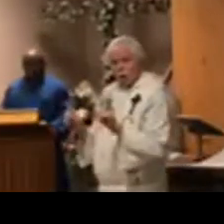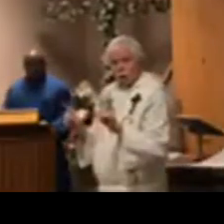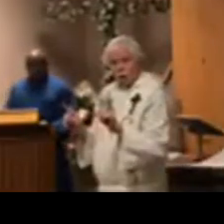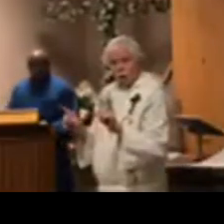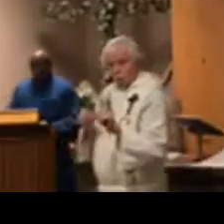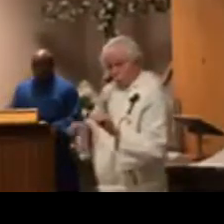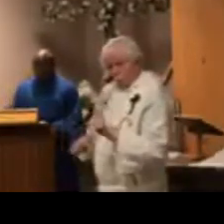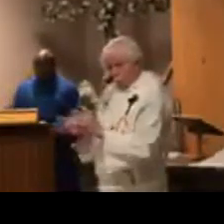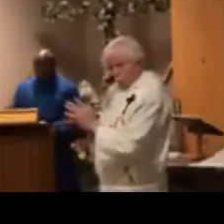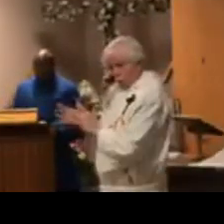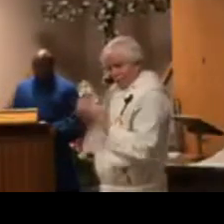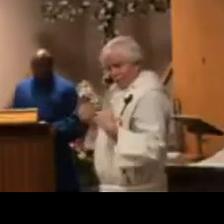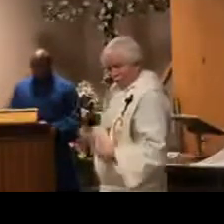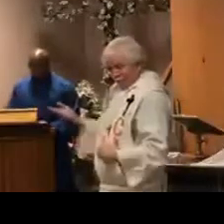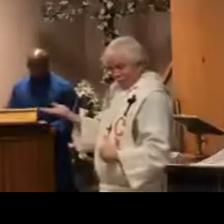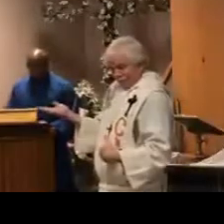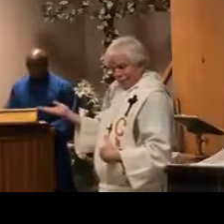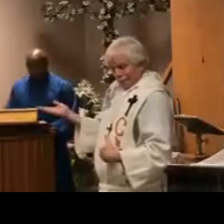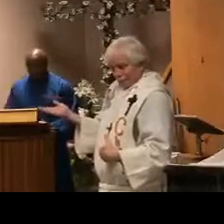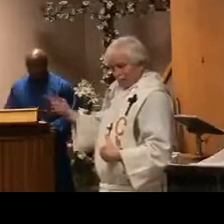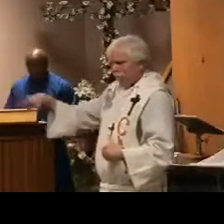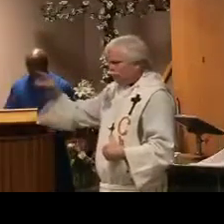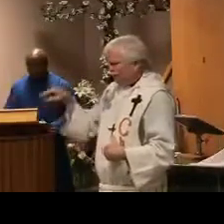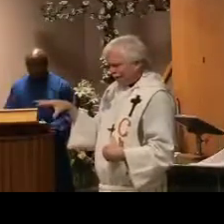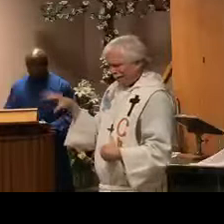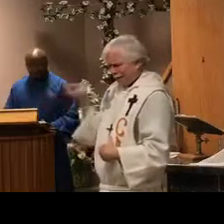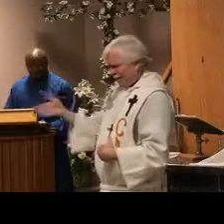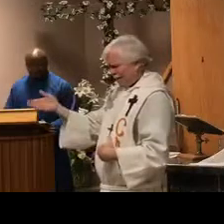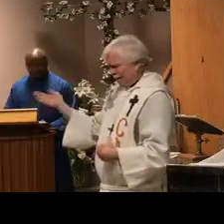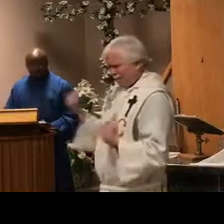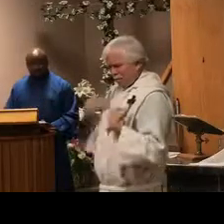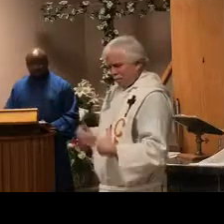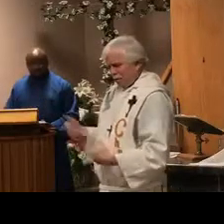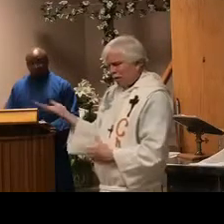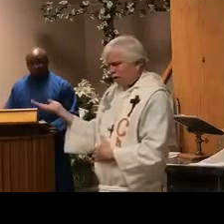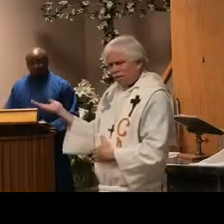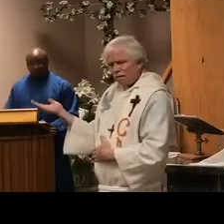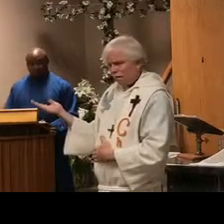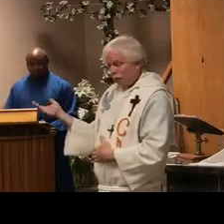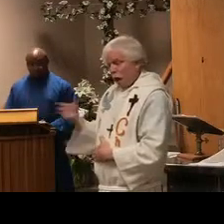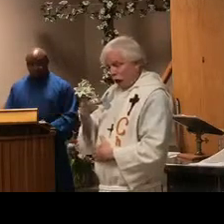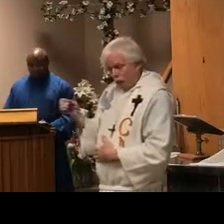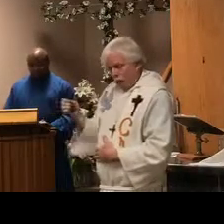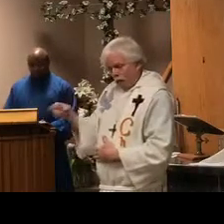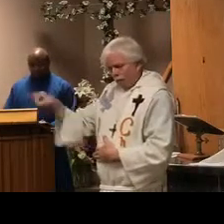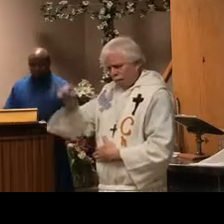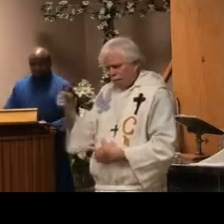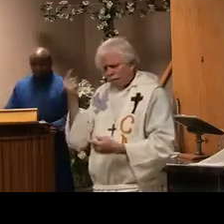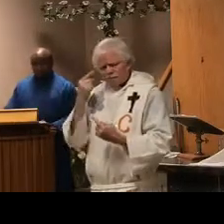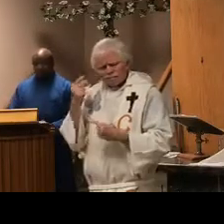So they entered the tomb, but they did not find the body of the Lord Jesus there. So